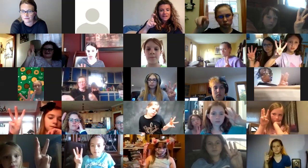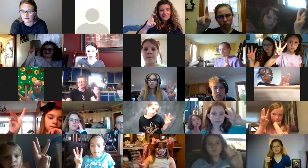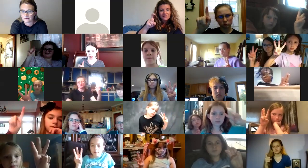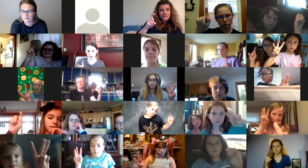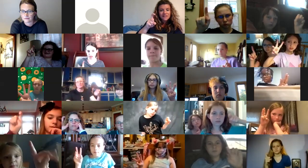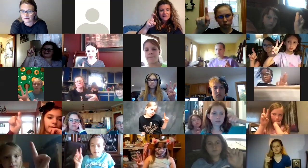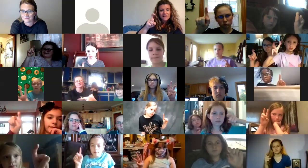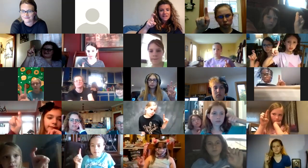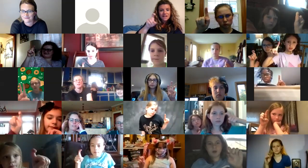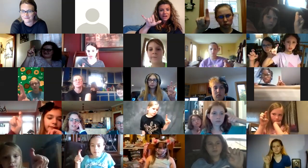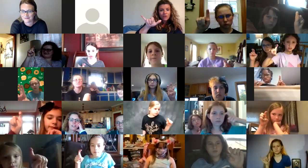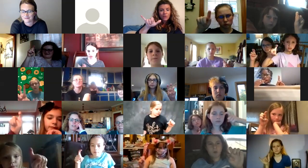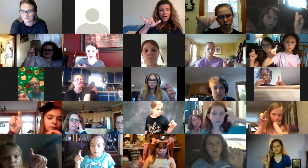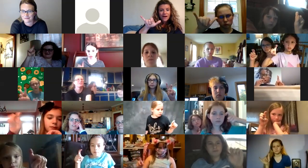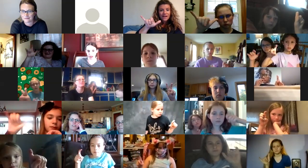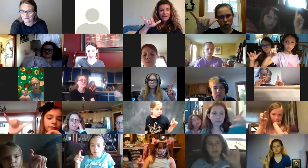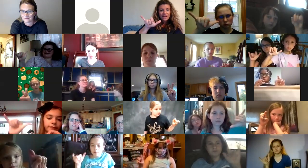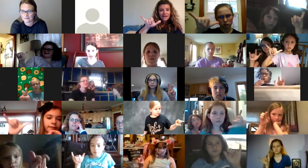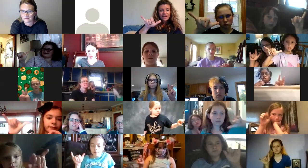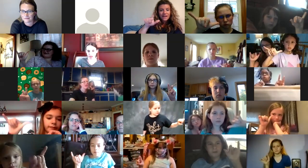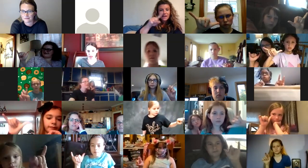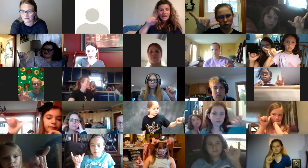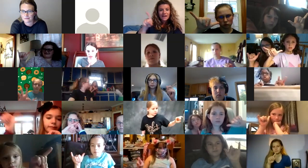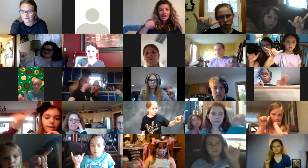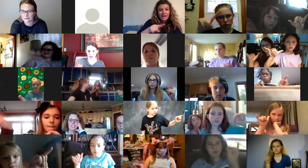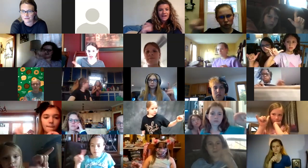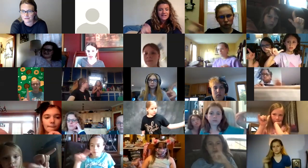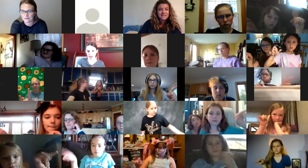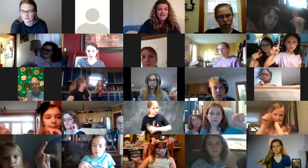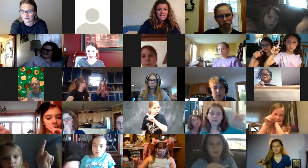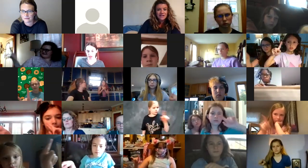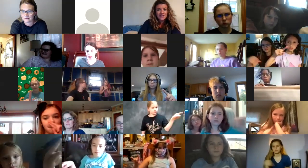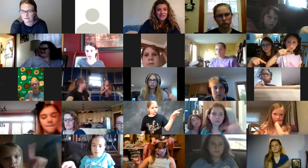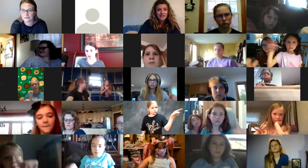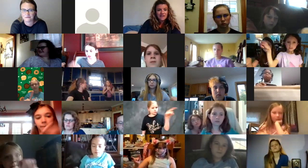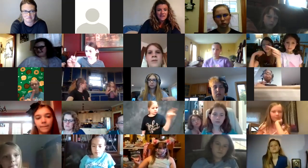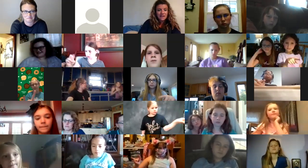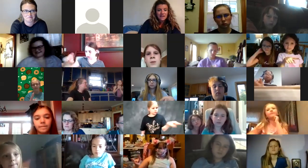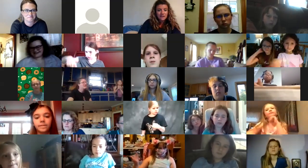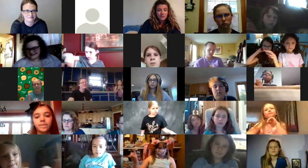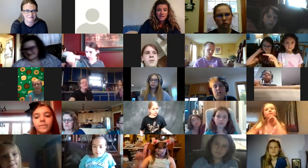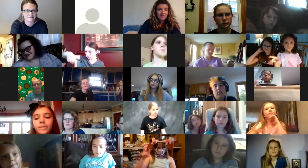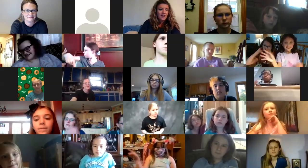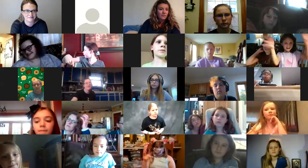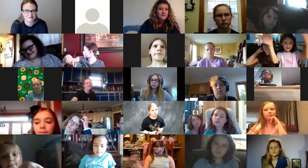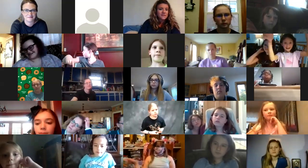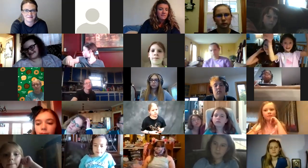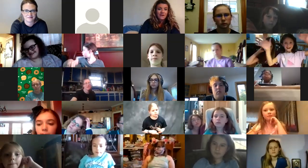X, Y, and Z, which that's a lot at one time. I know